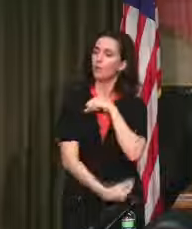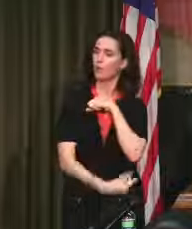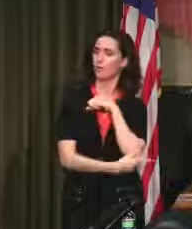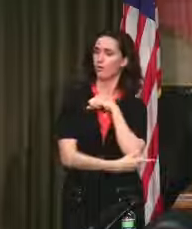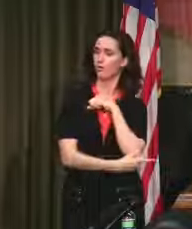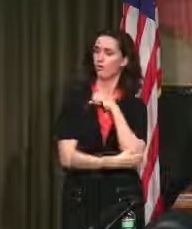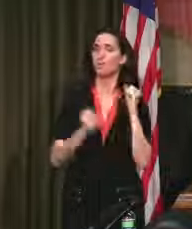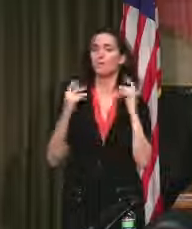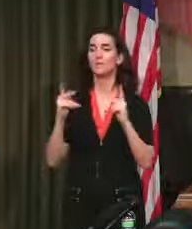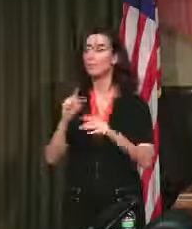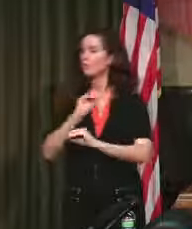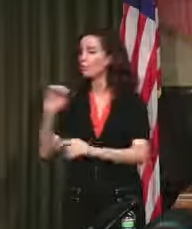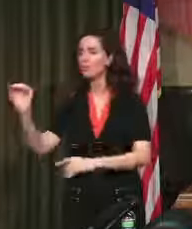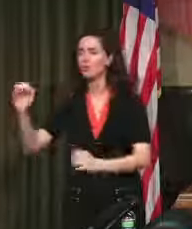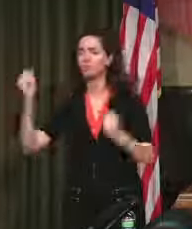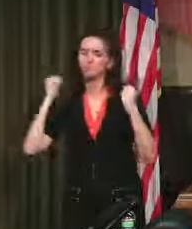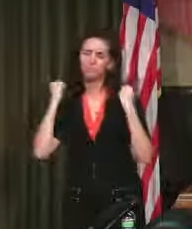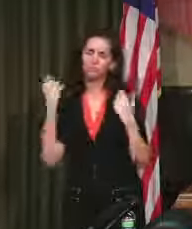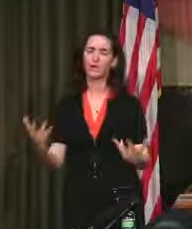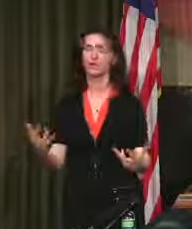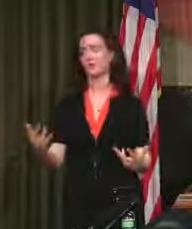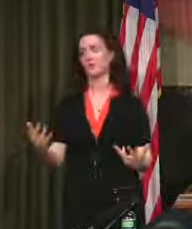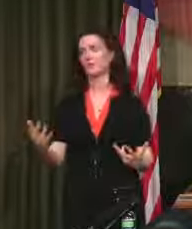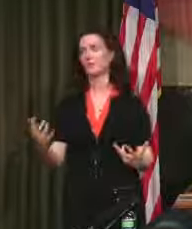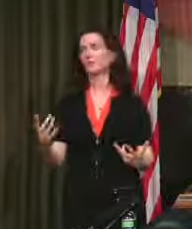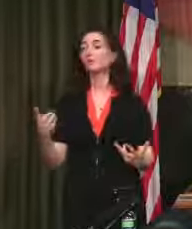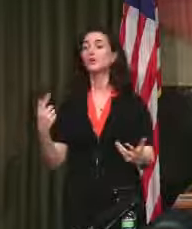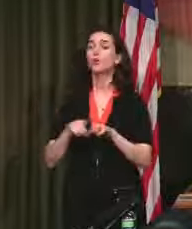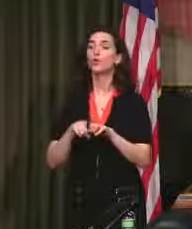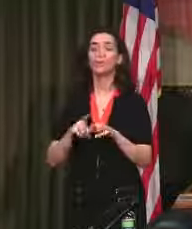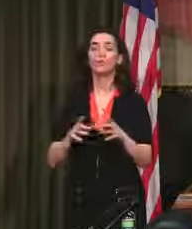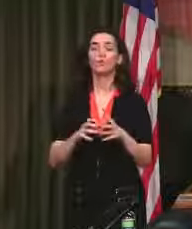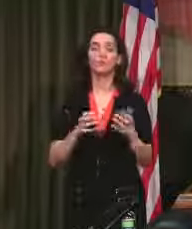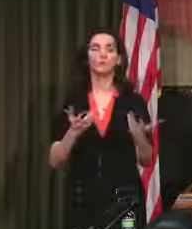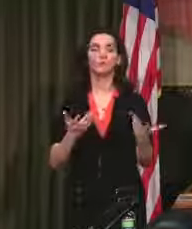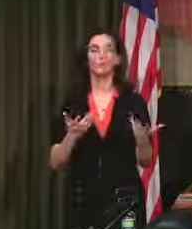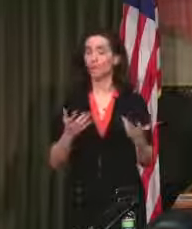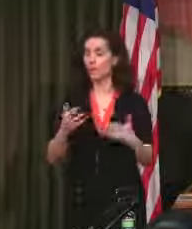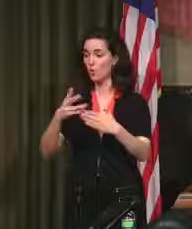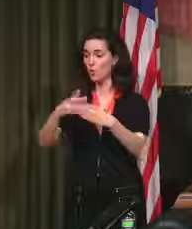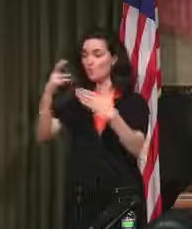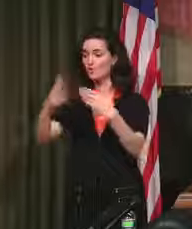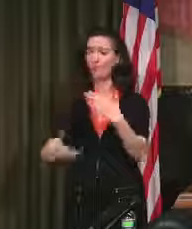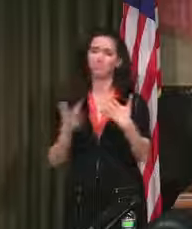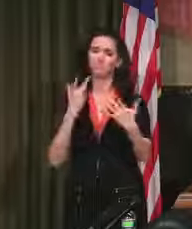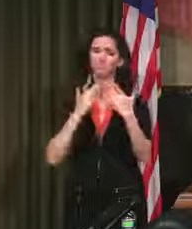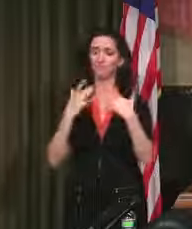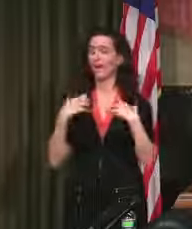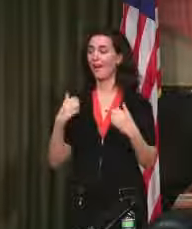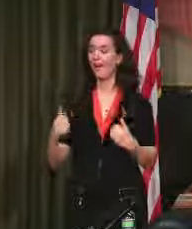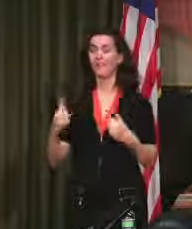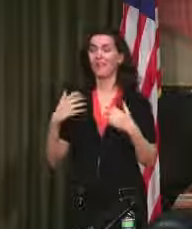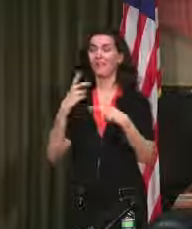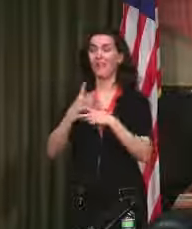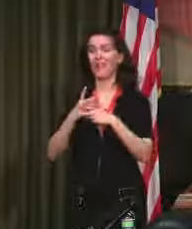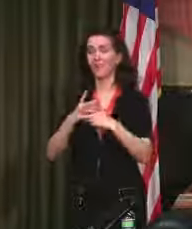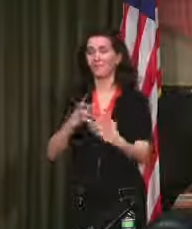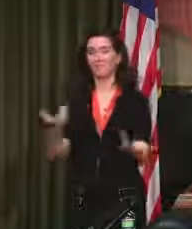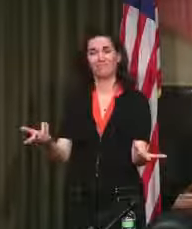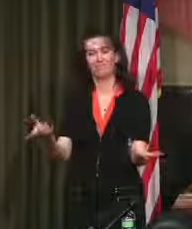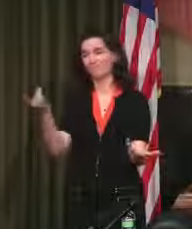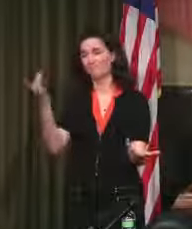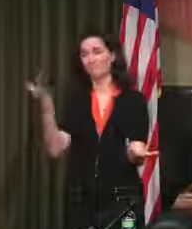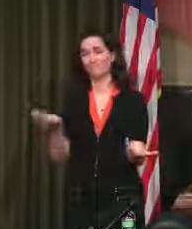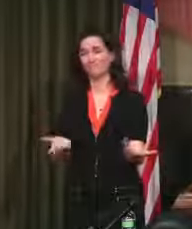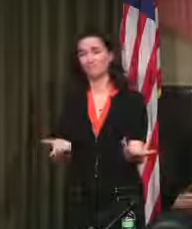many people uninsured, and we have had too poor of results in terms of health care. And so